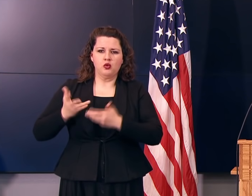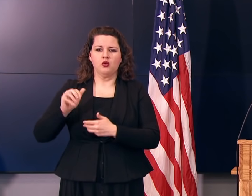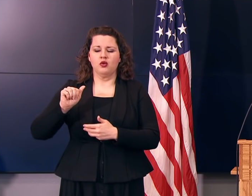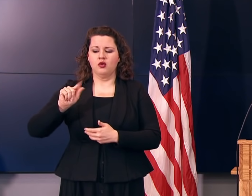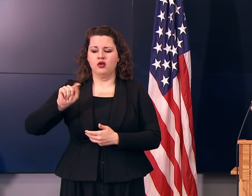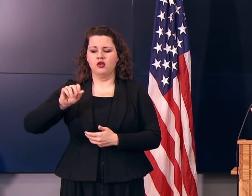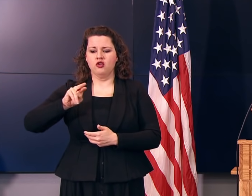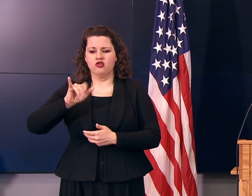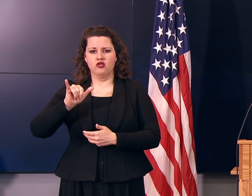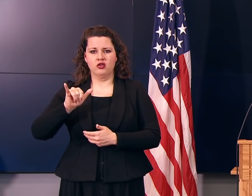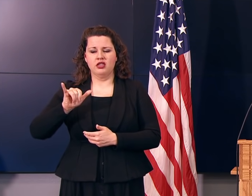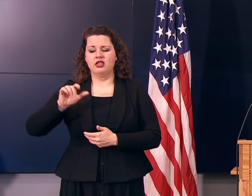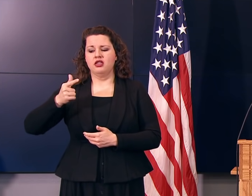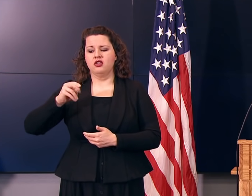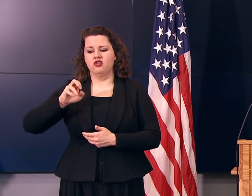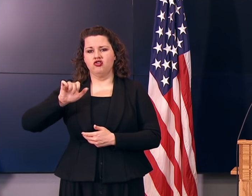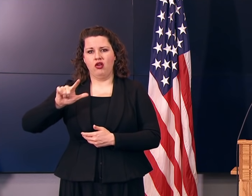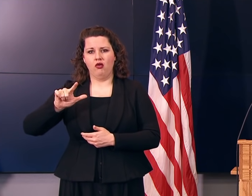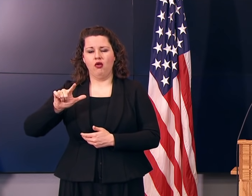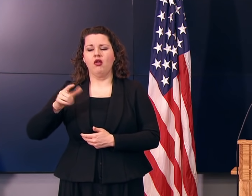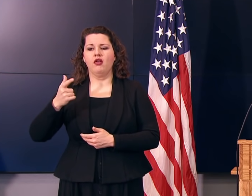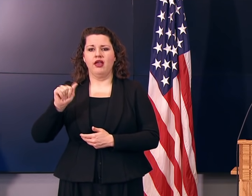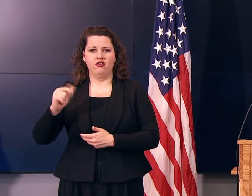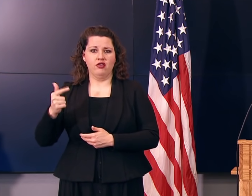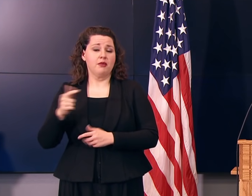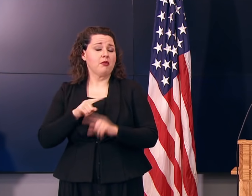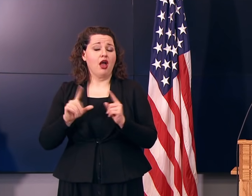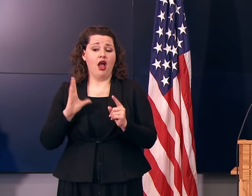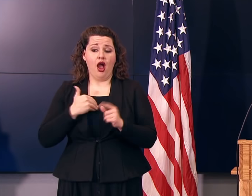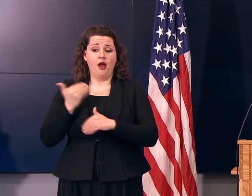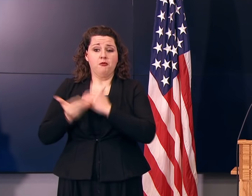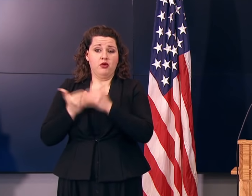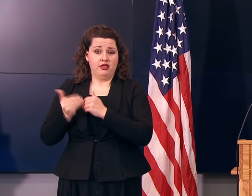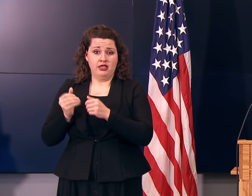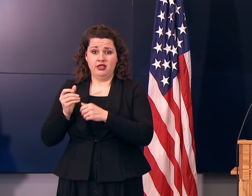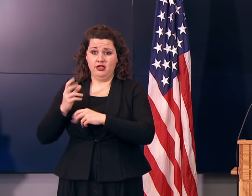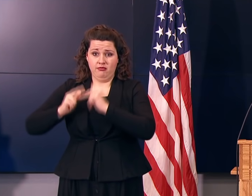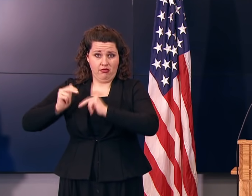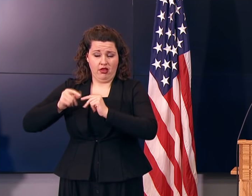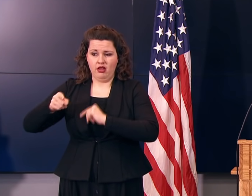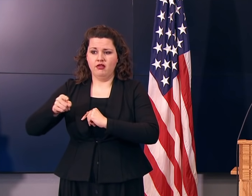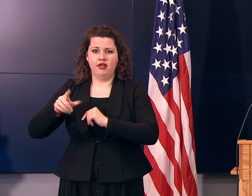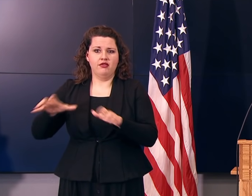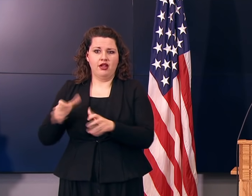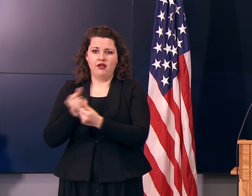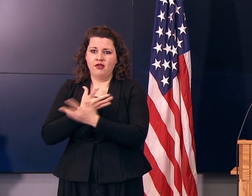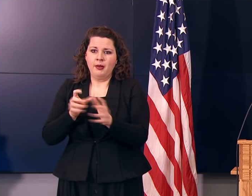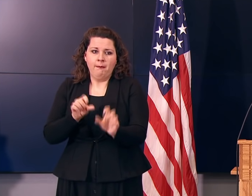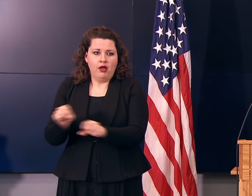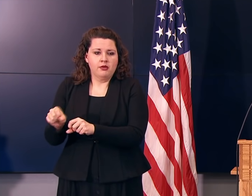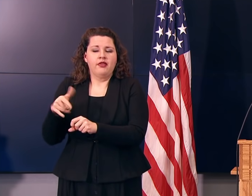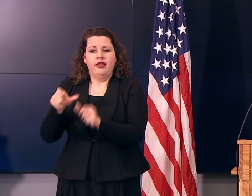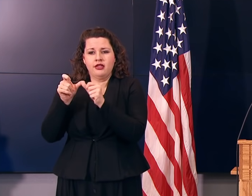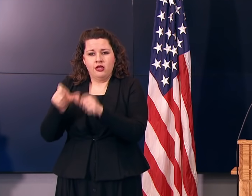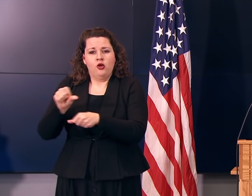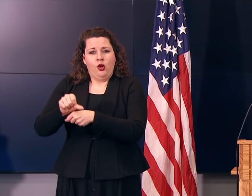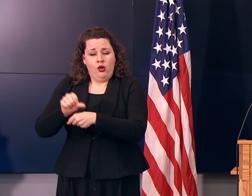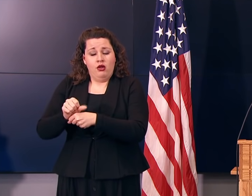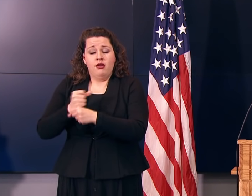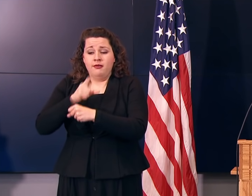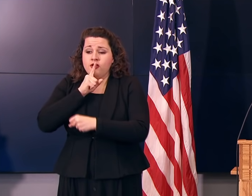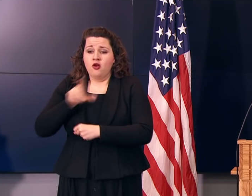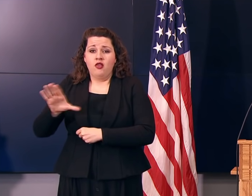But what I've seen is that our processing plants have done everything that they can and continue to work to make sure